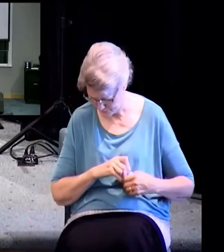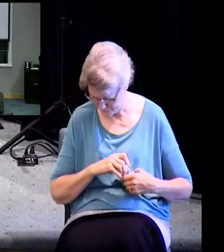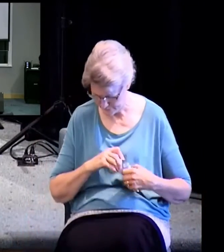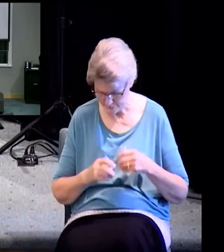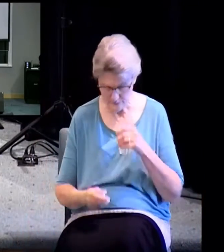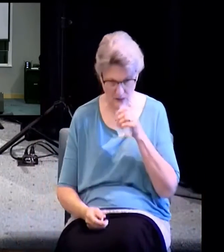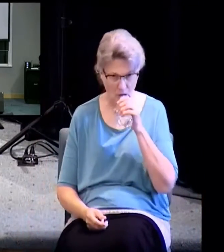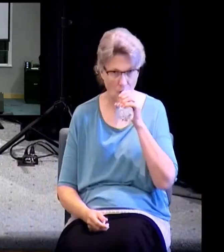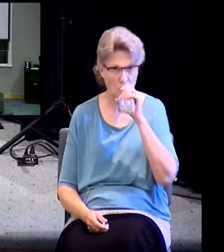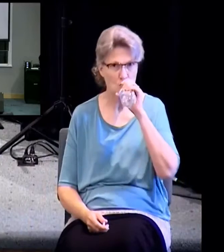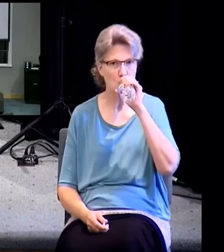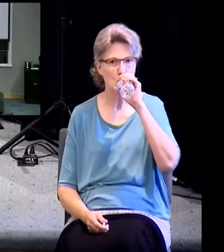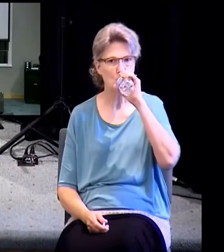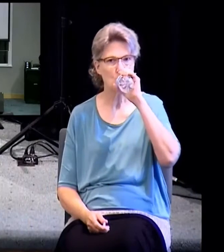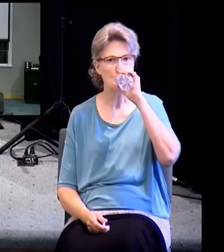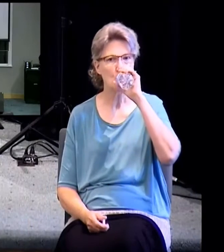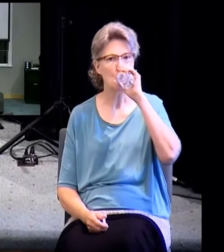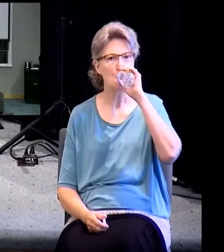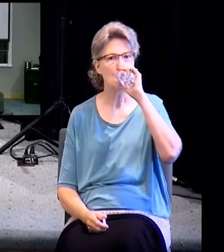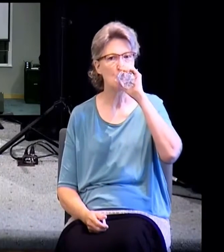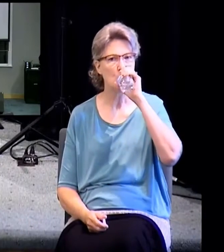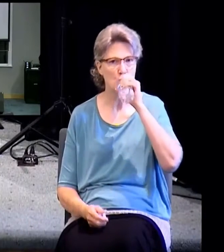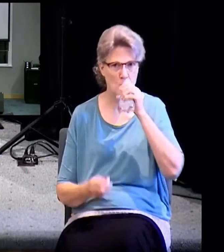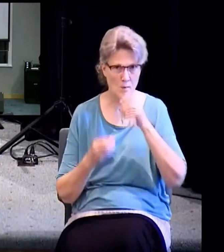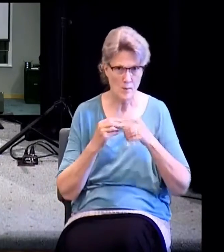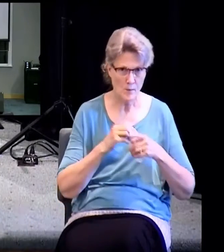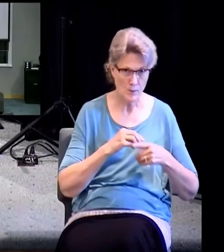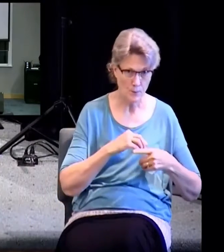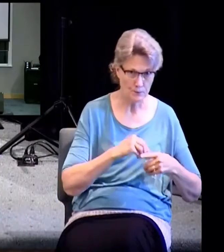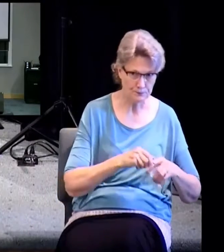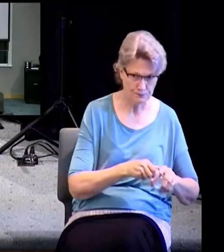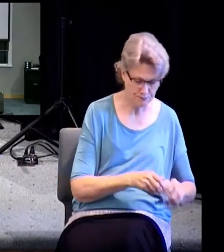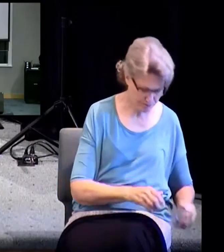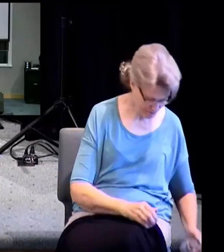HaNatsri Wamelech Ha